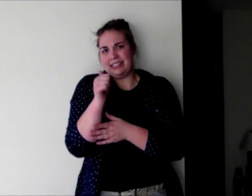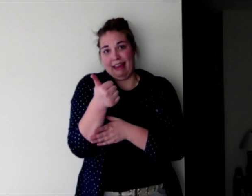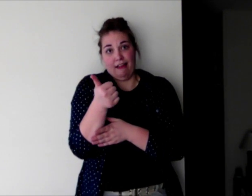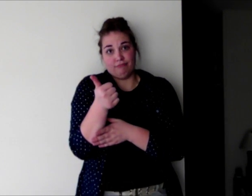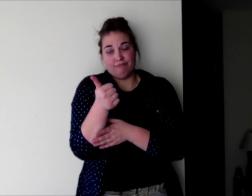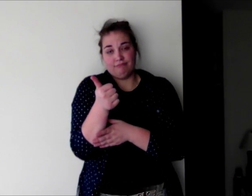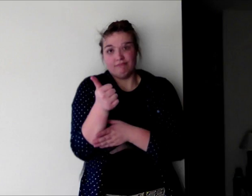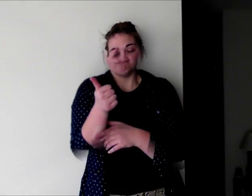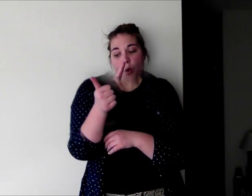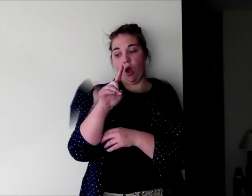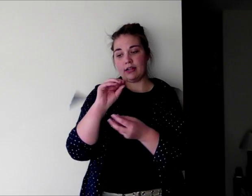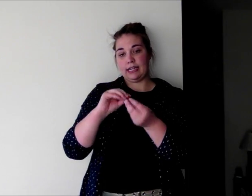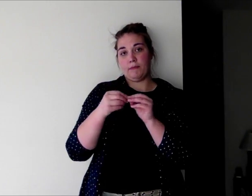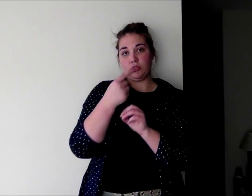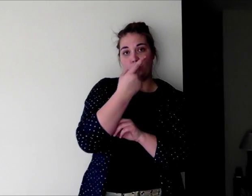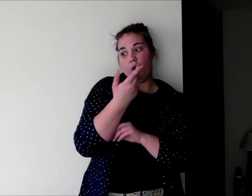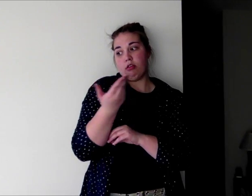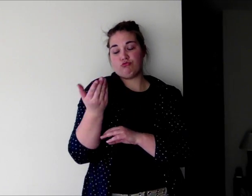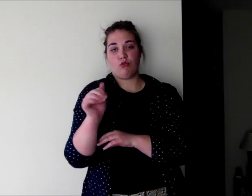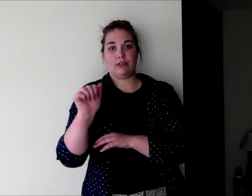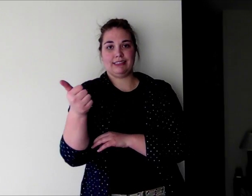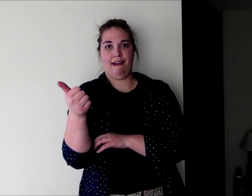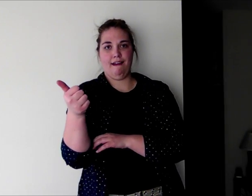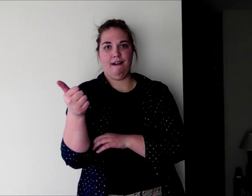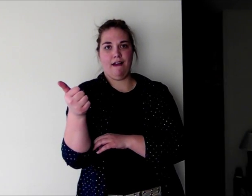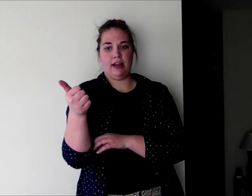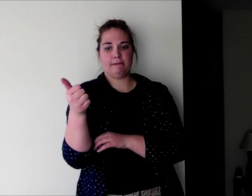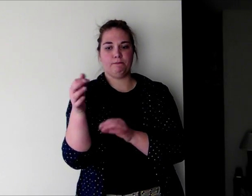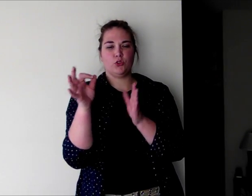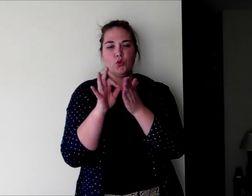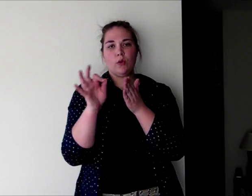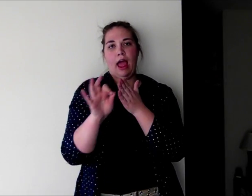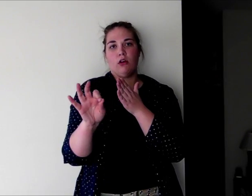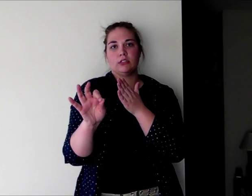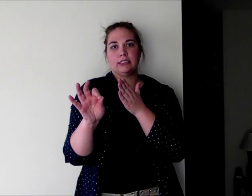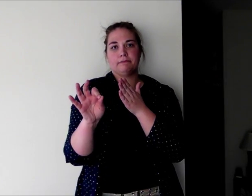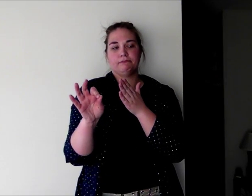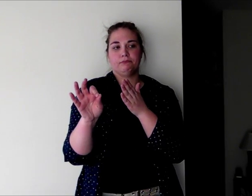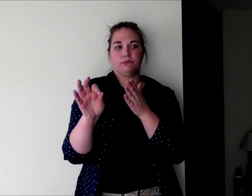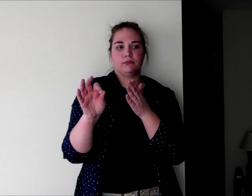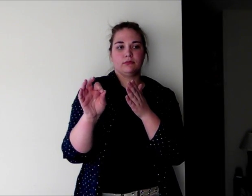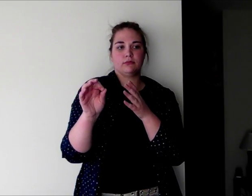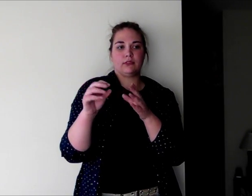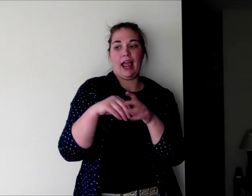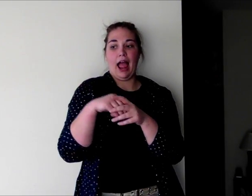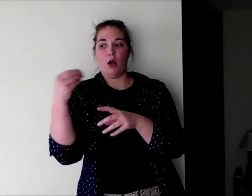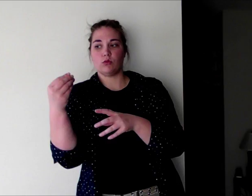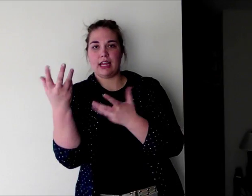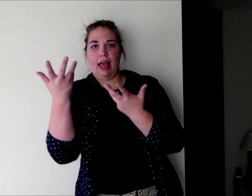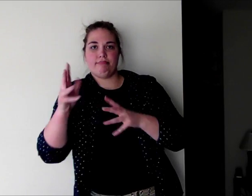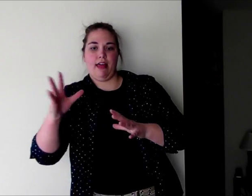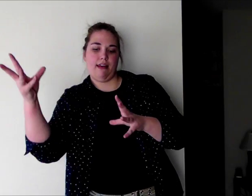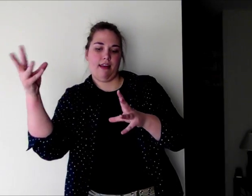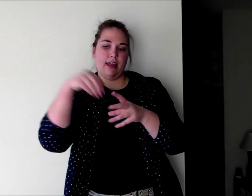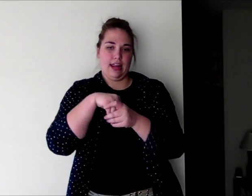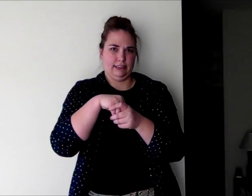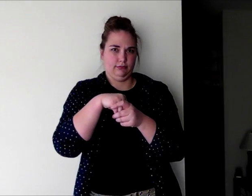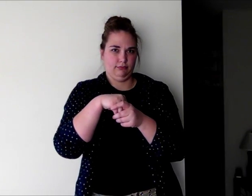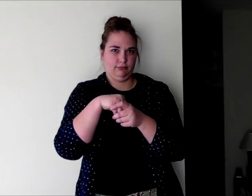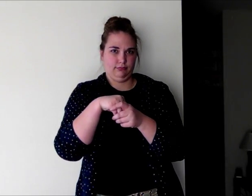So for now, we'll stop at 10. And for numbers 1 through 10, when you count, you can count outward